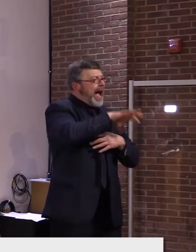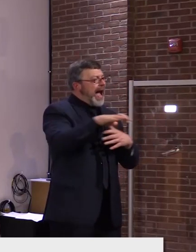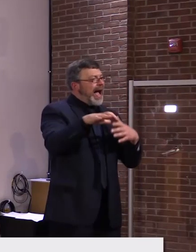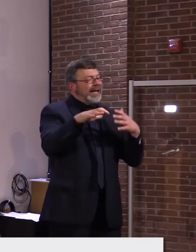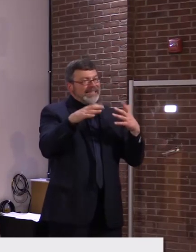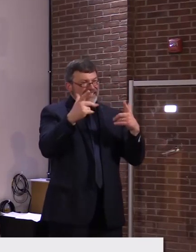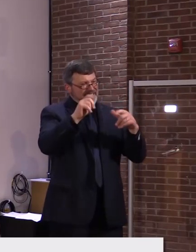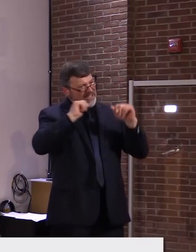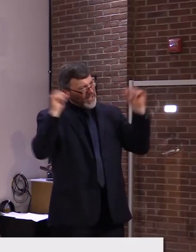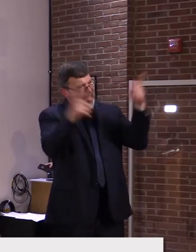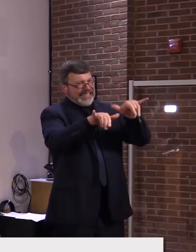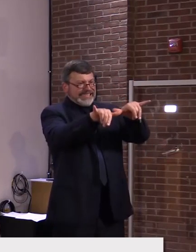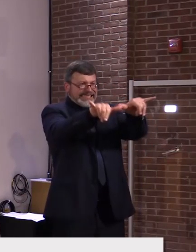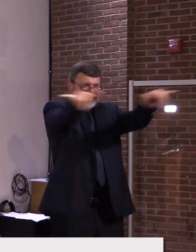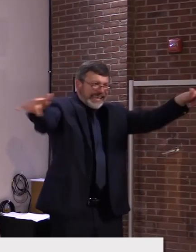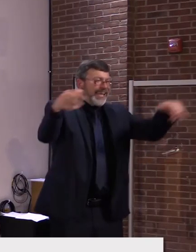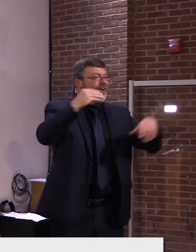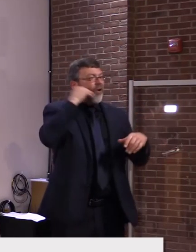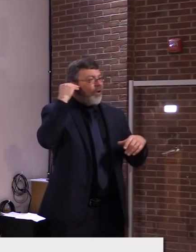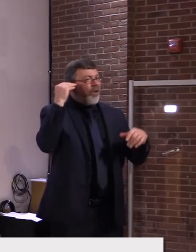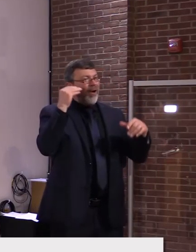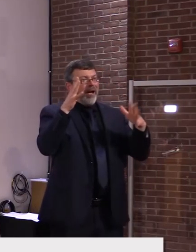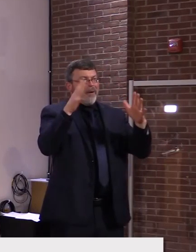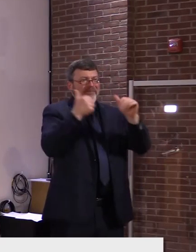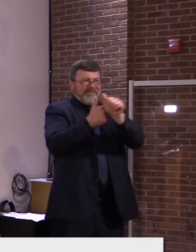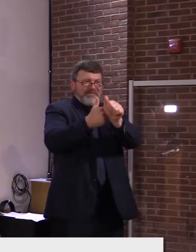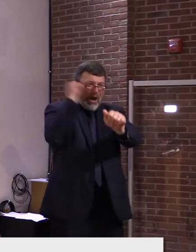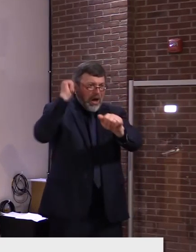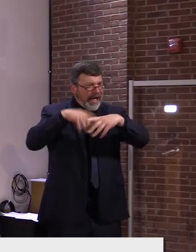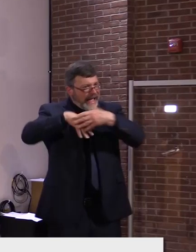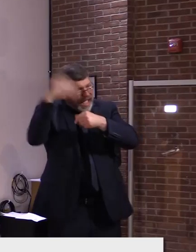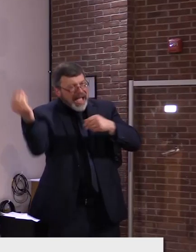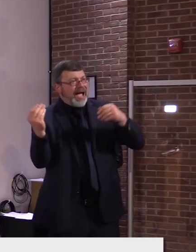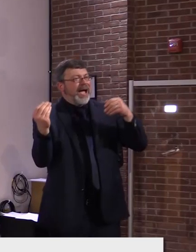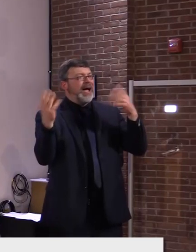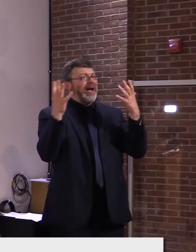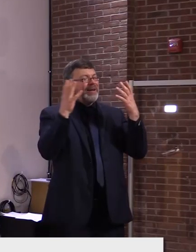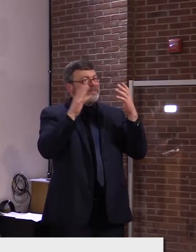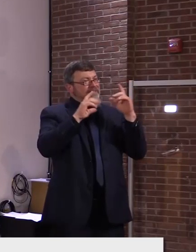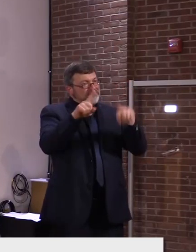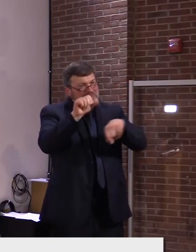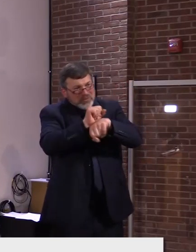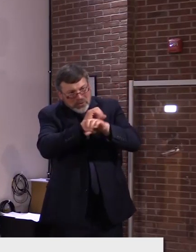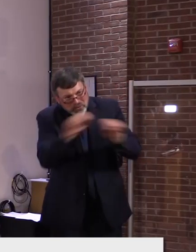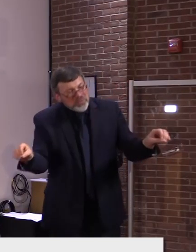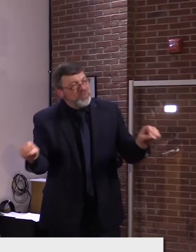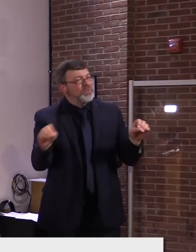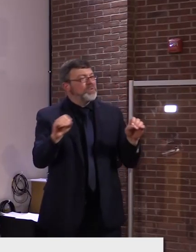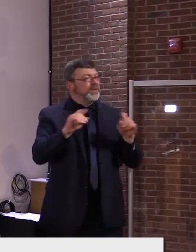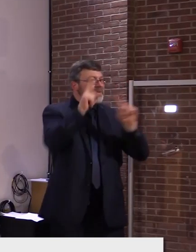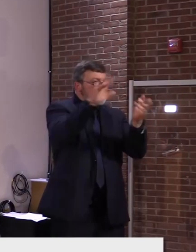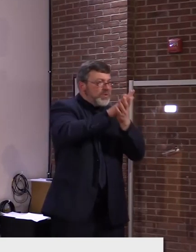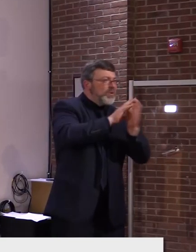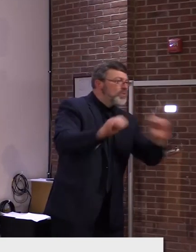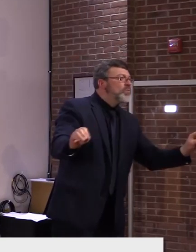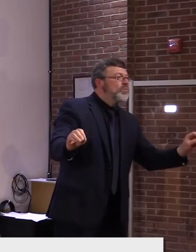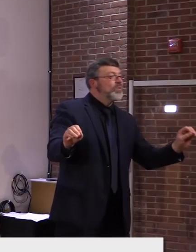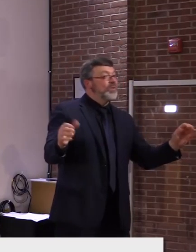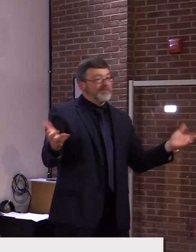vaccines and rising vaccination rates among Vermonters and are nearly on the other side of the pandemic, we can give